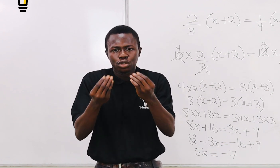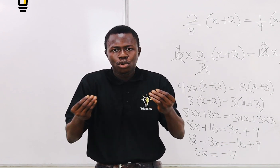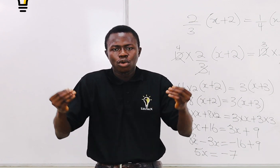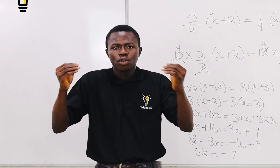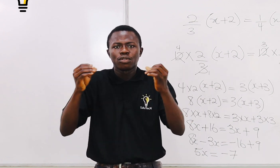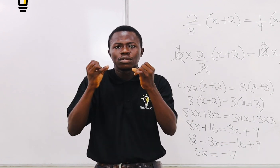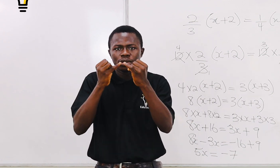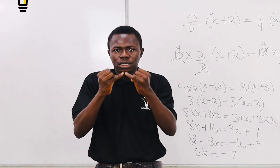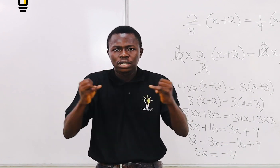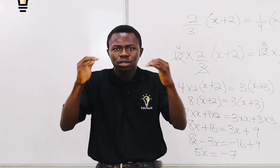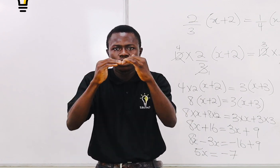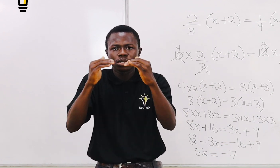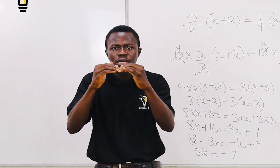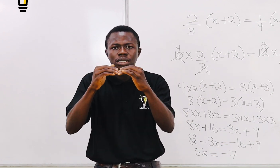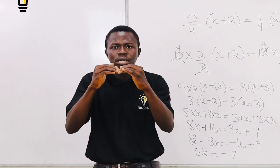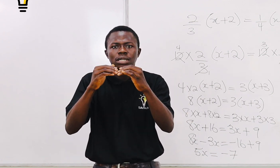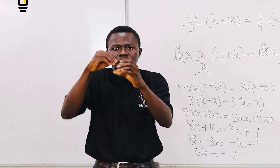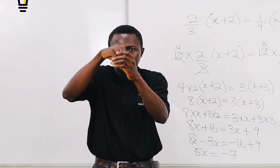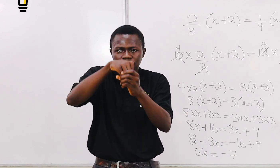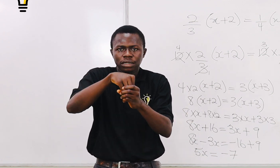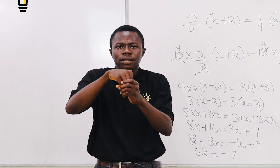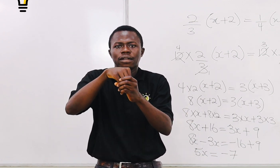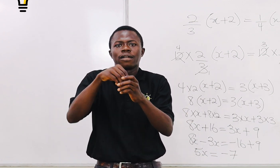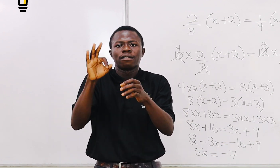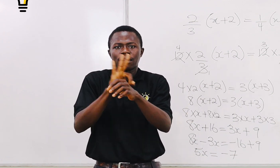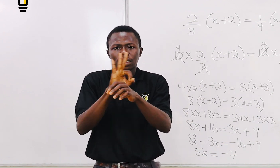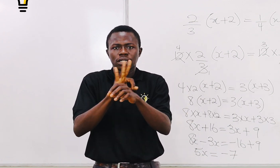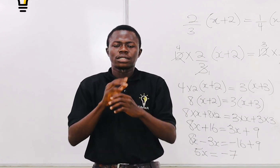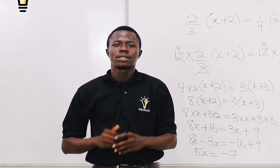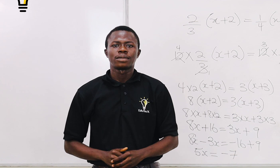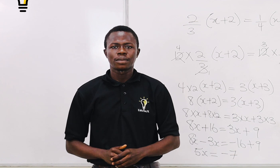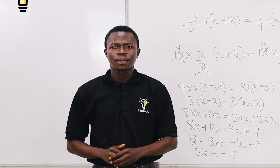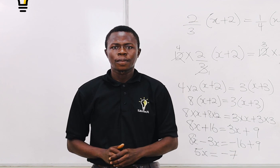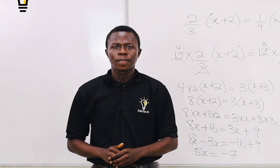So that's how we solve linear equations involving fractions.